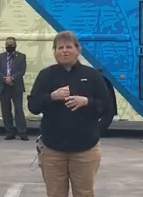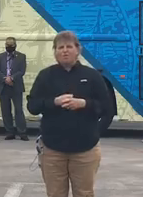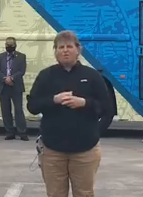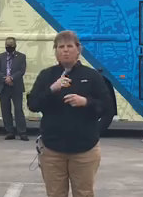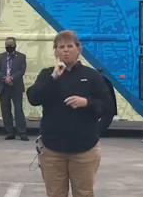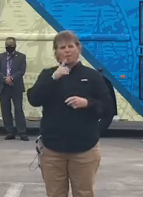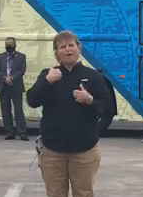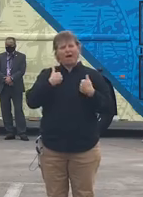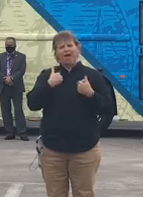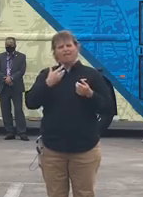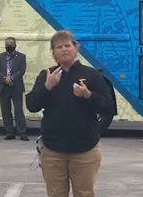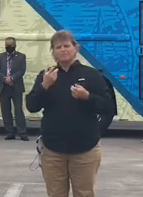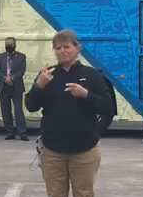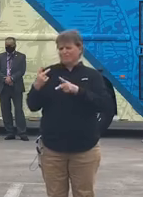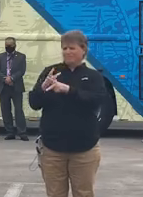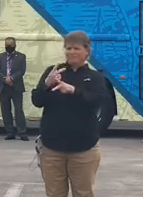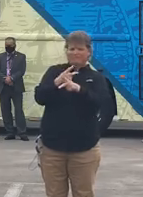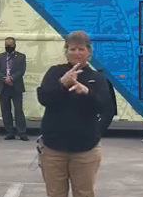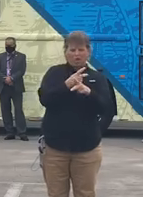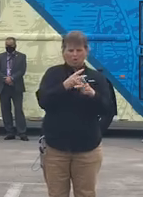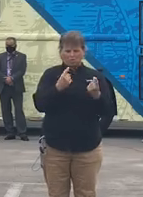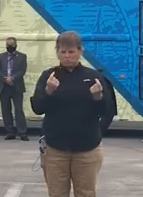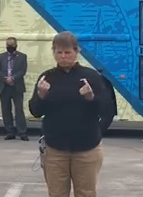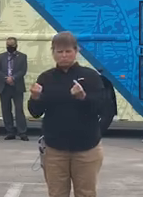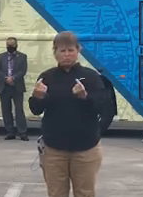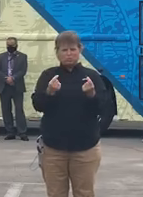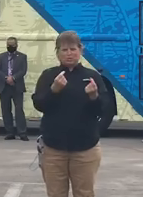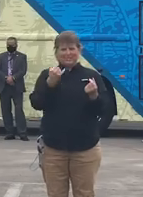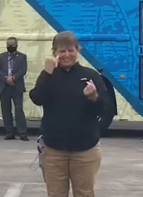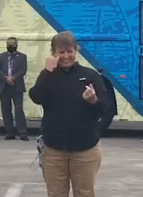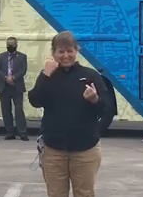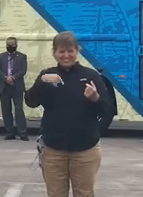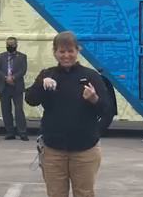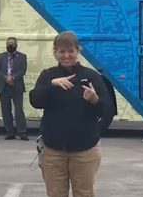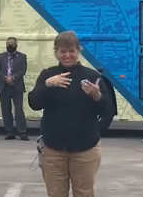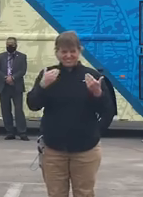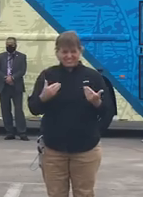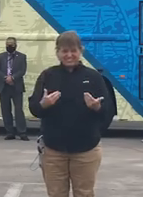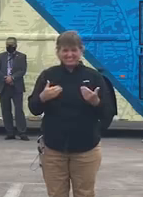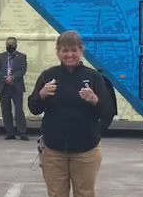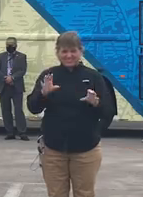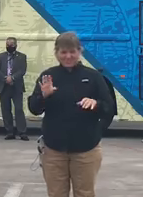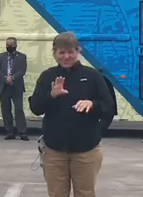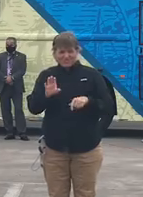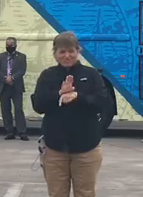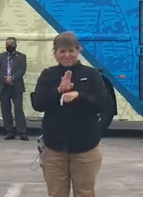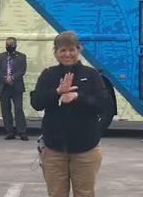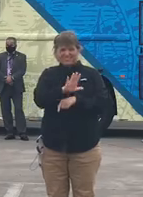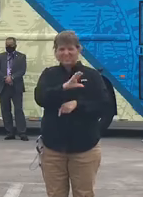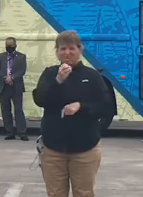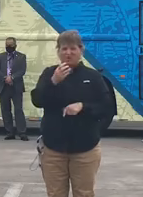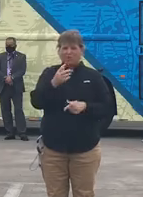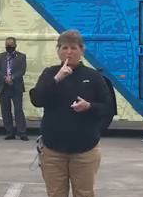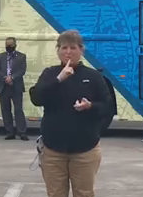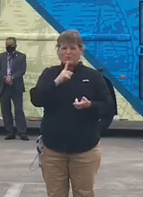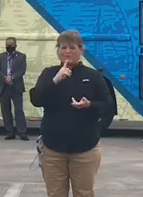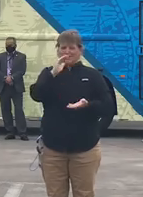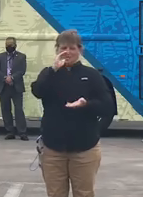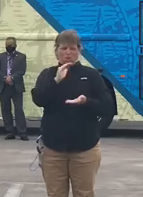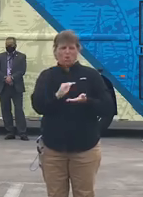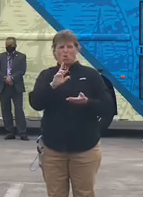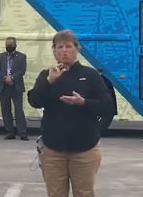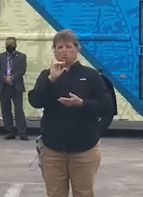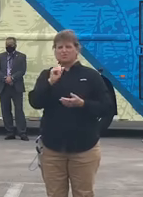possible. But I really believe that if somebody is able to conduct their business in a way that's low risk, government shouldn't